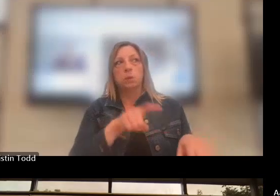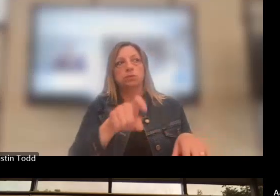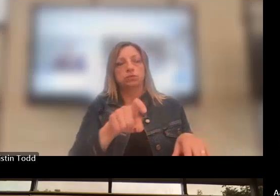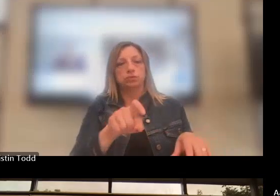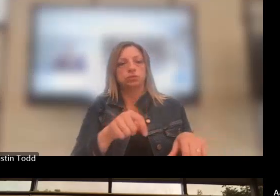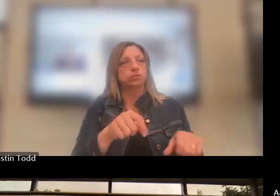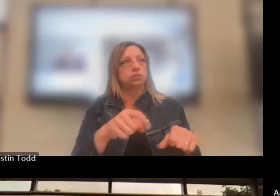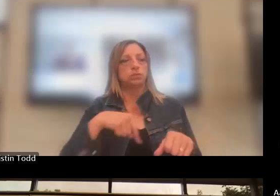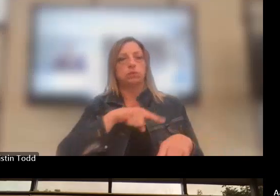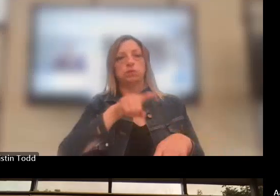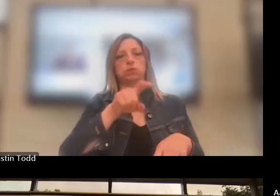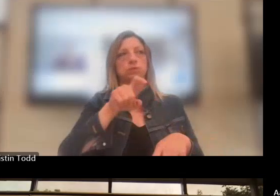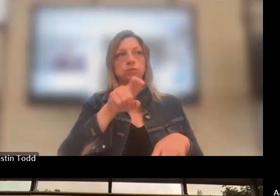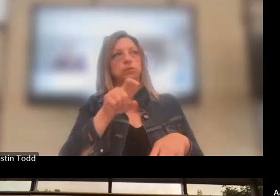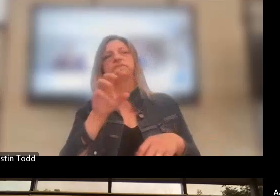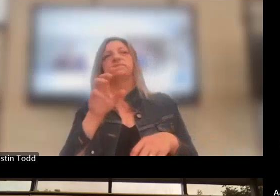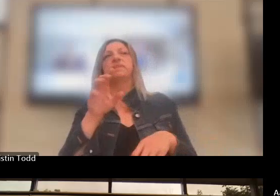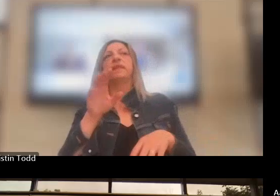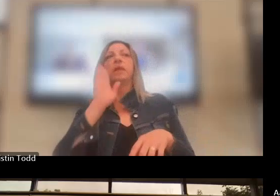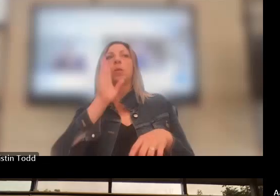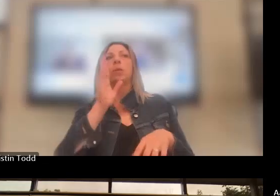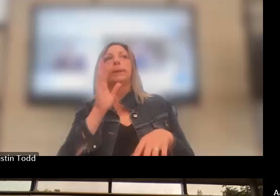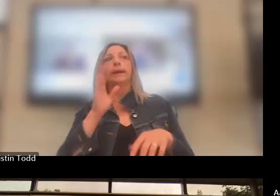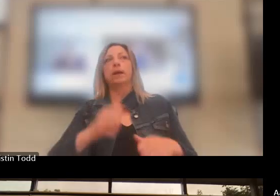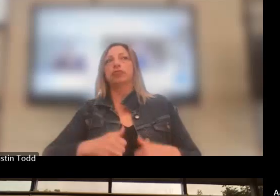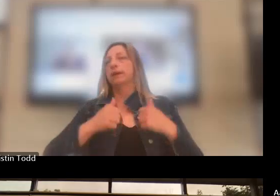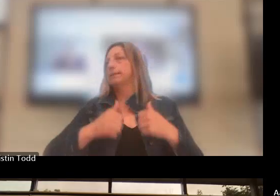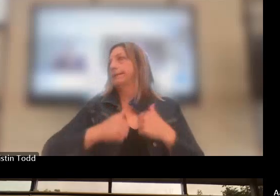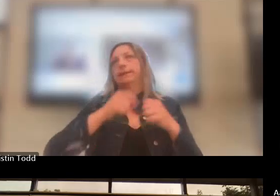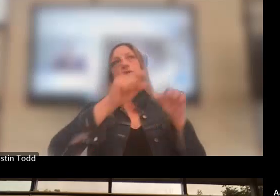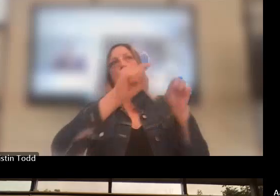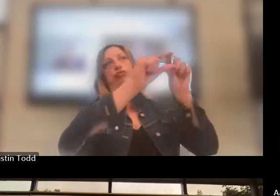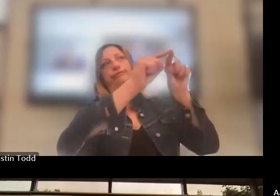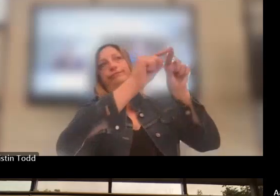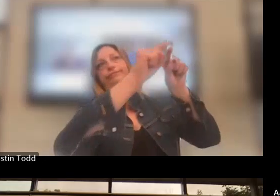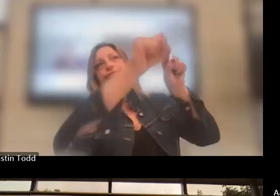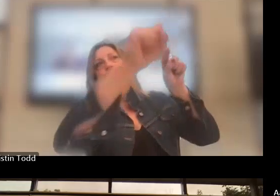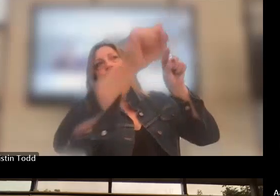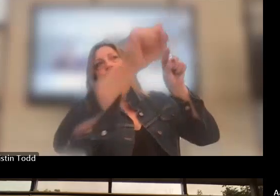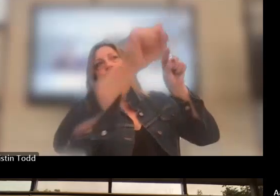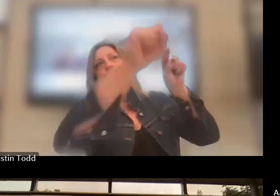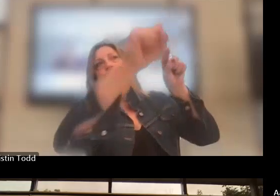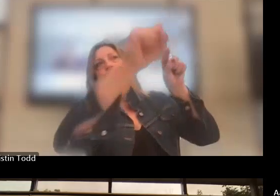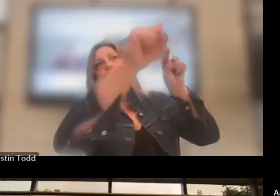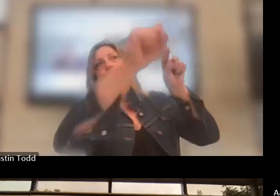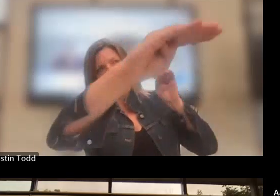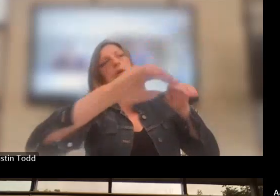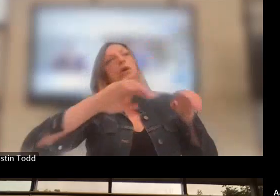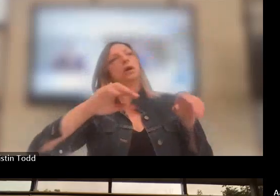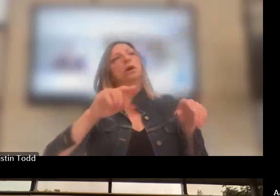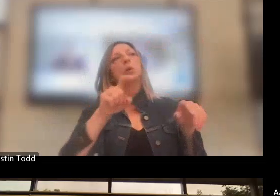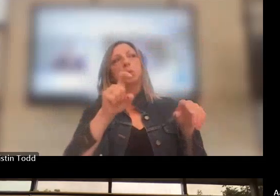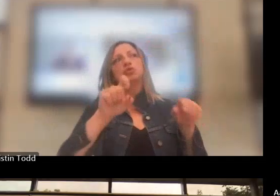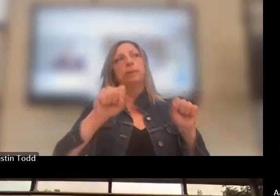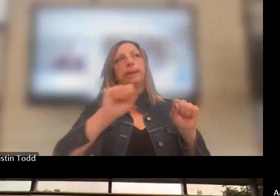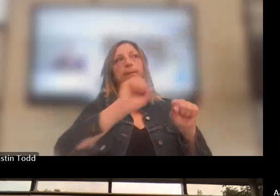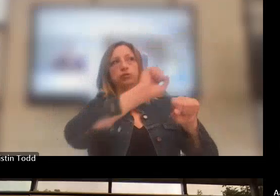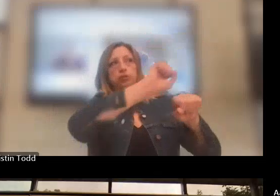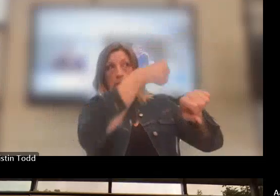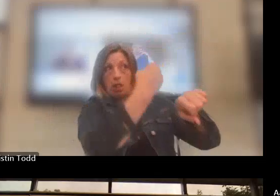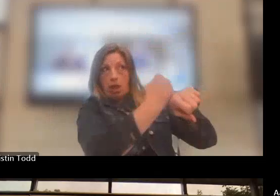With their schedule? This is Dr. Todd. The residents will be on the second